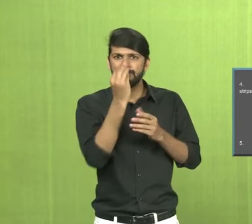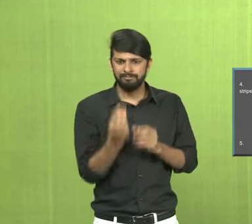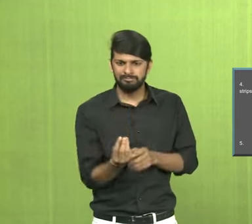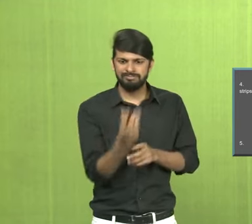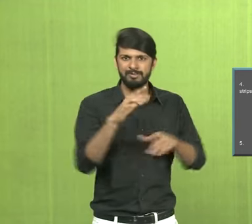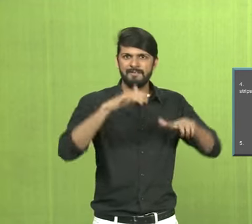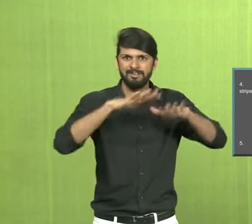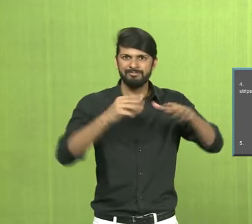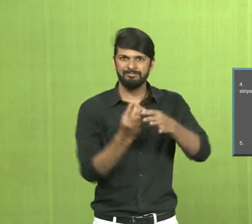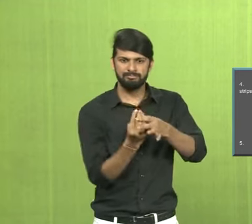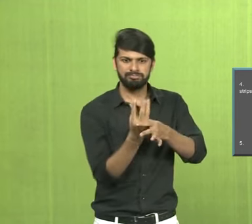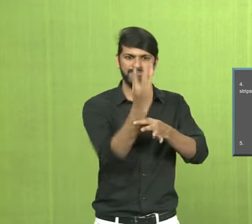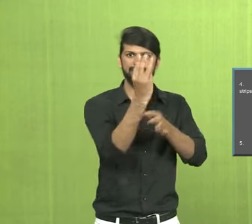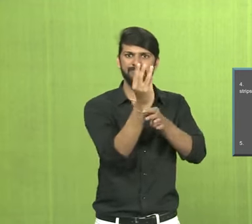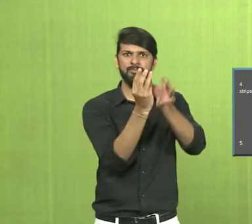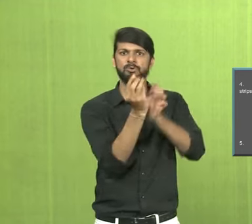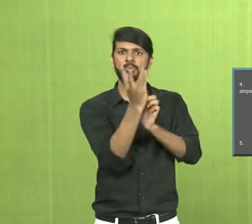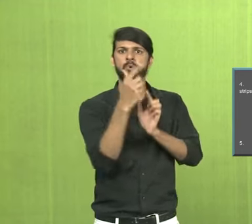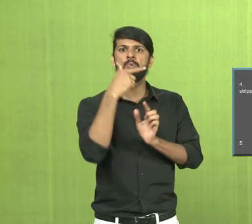Kusum blossoms are used to get red color.